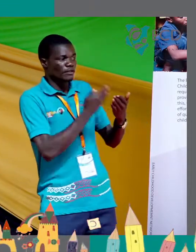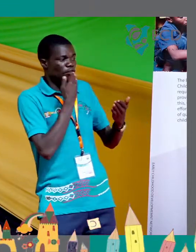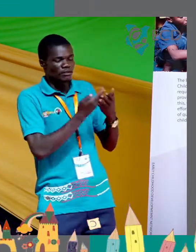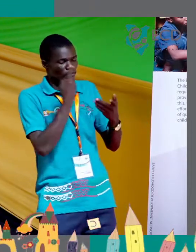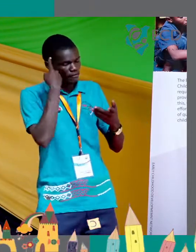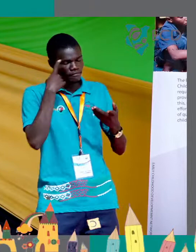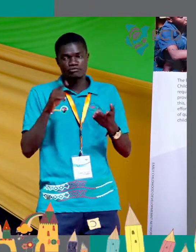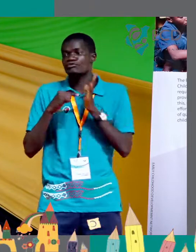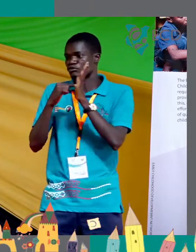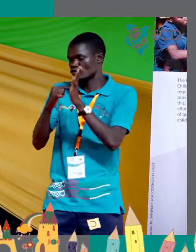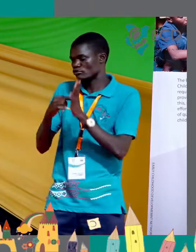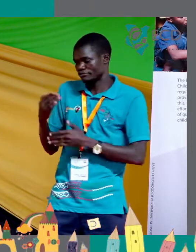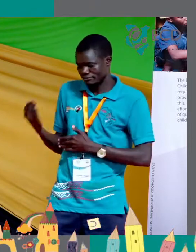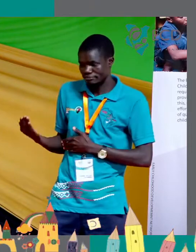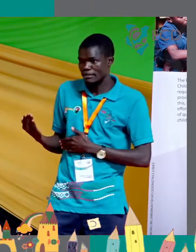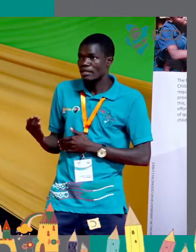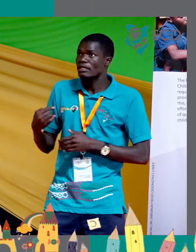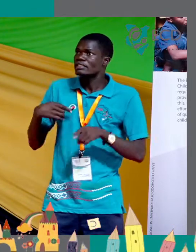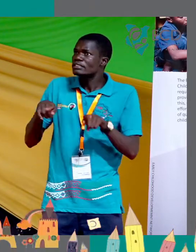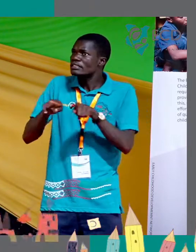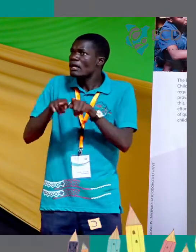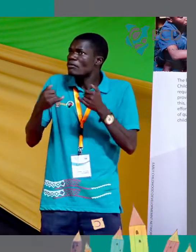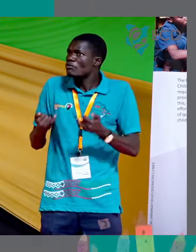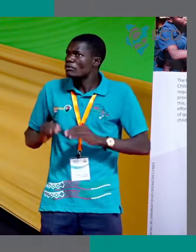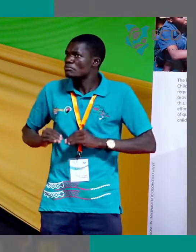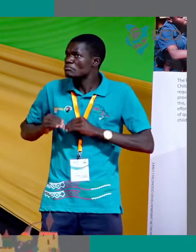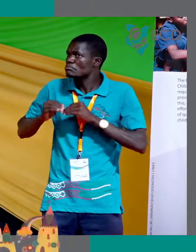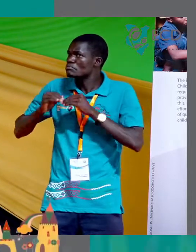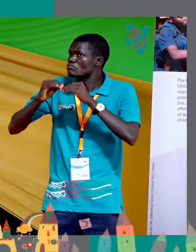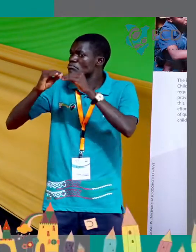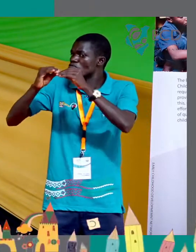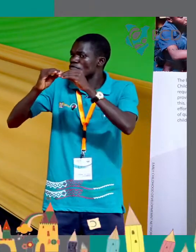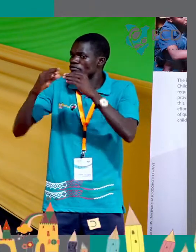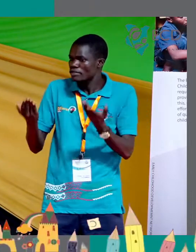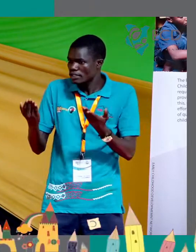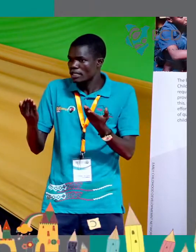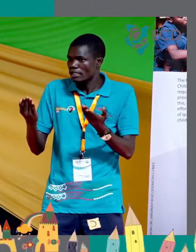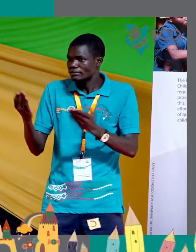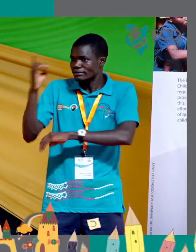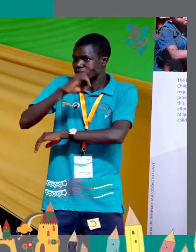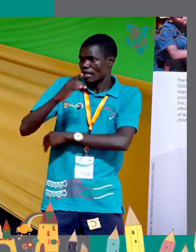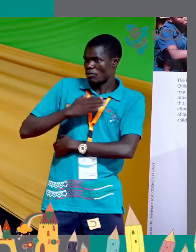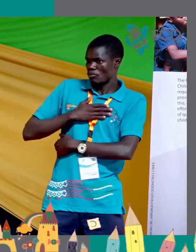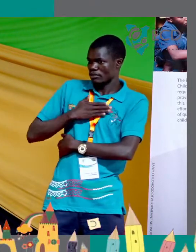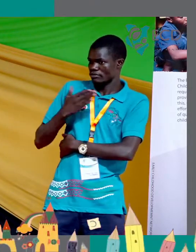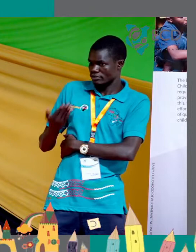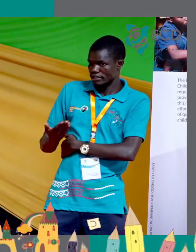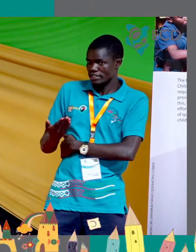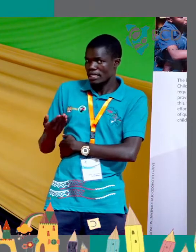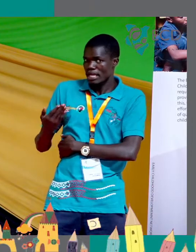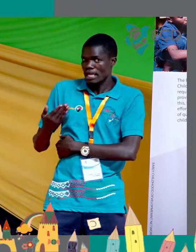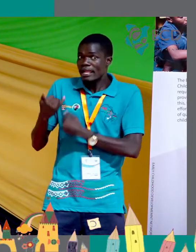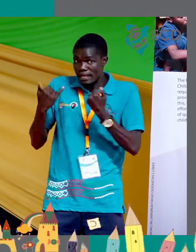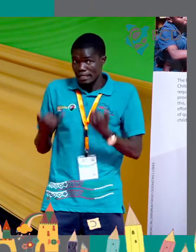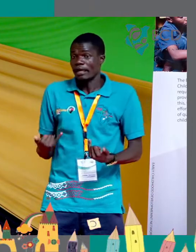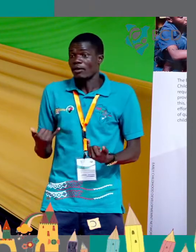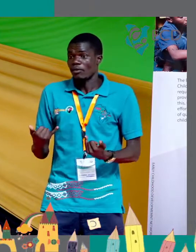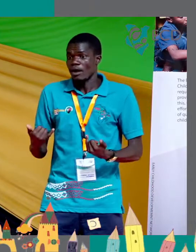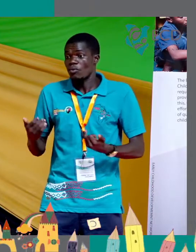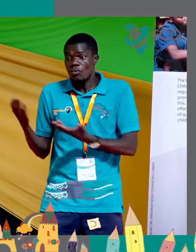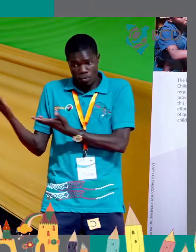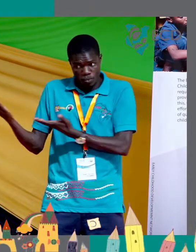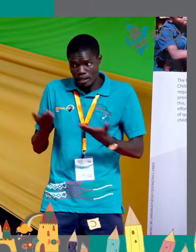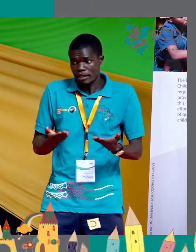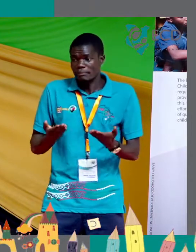on that. We want to move ahead with the day. Allow me to